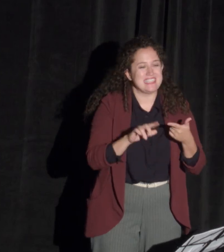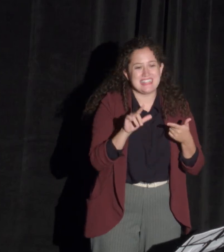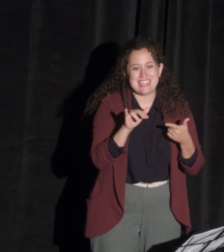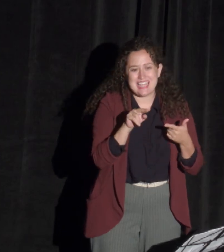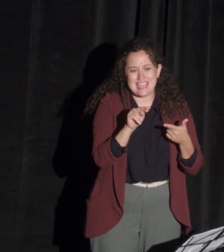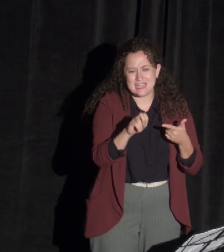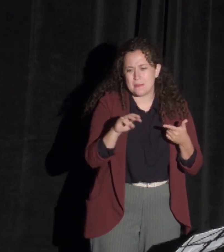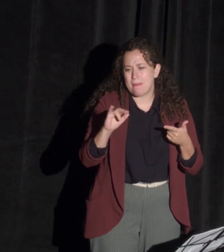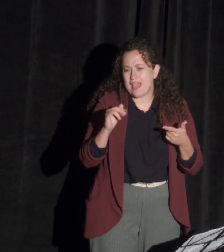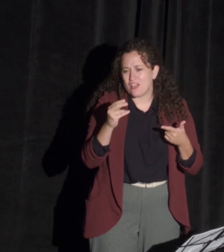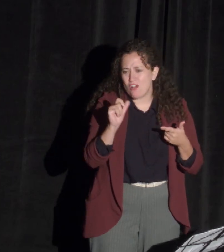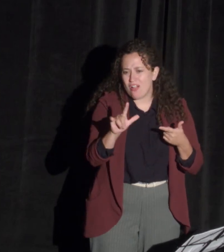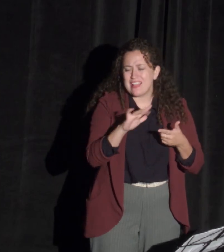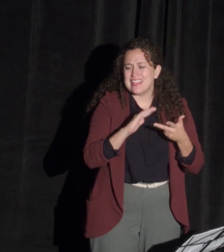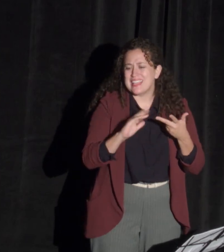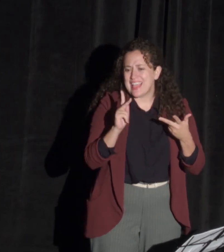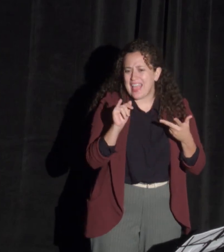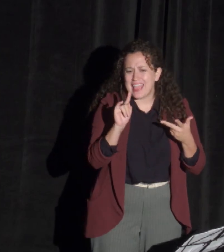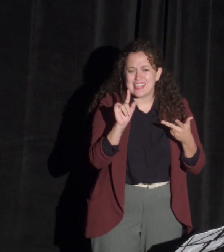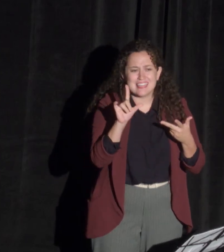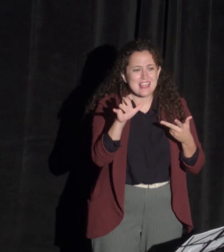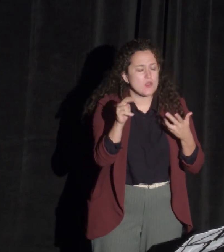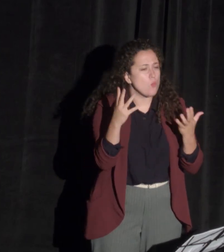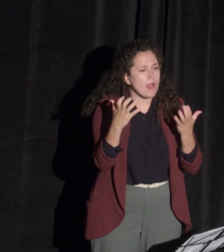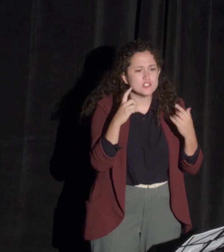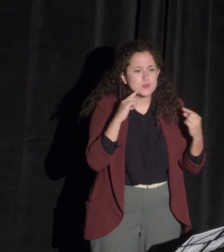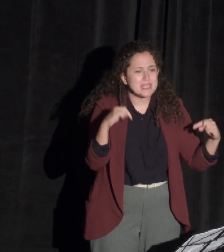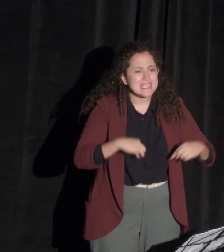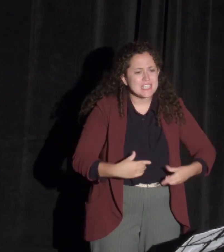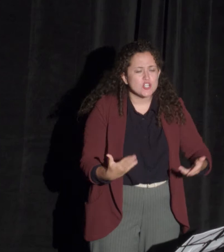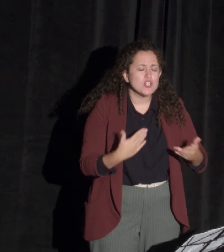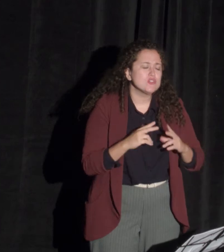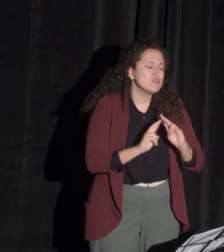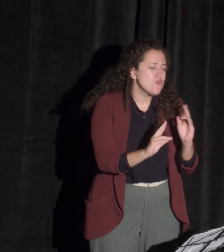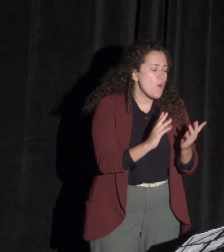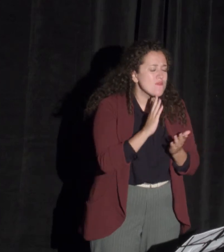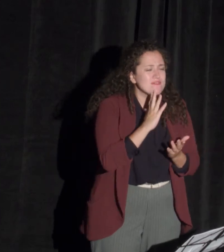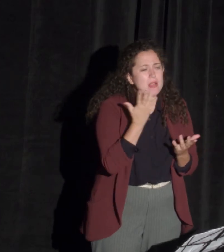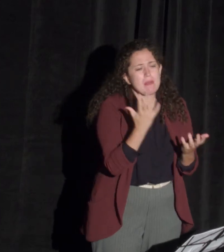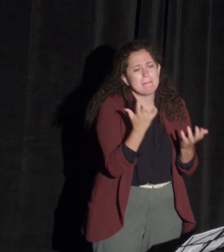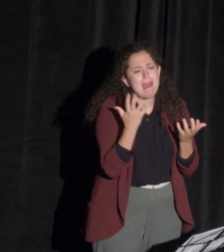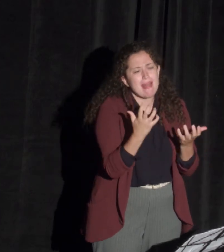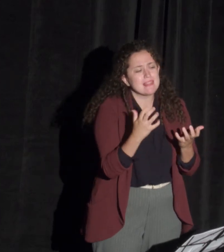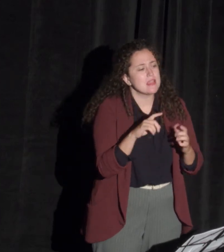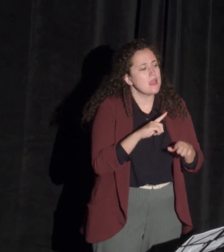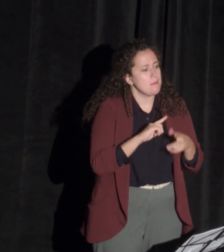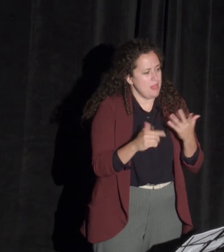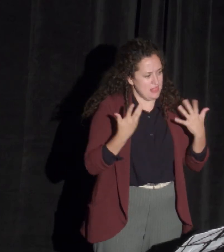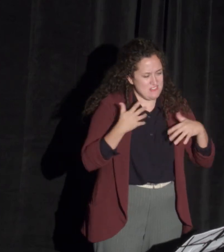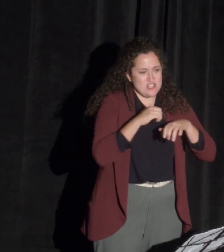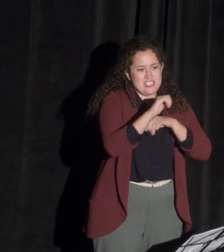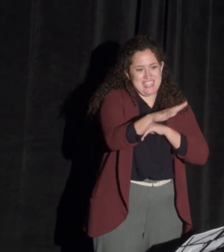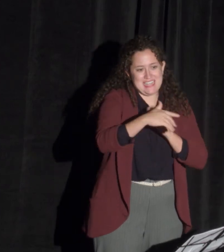here so very badly, and they are not here, but they sent a speech that I will read for you.